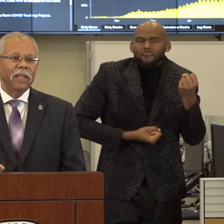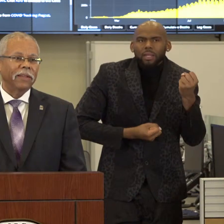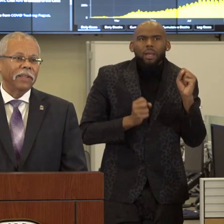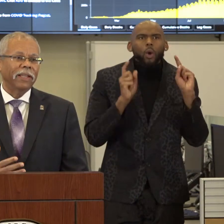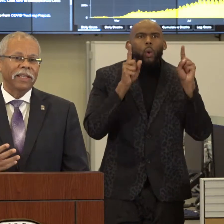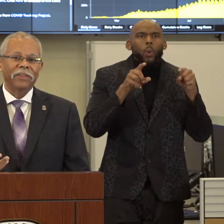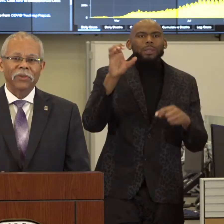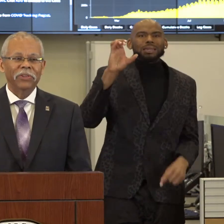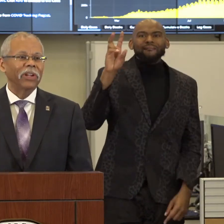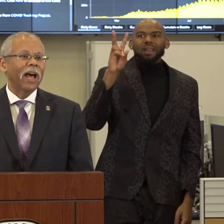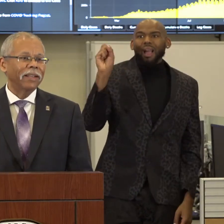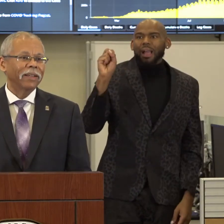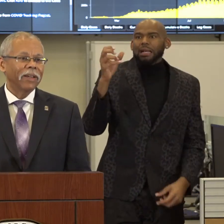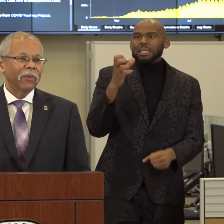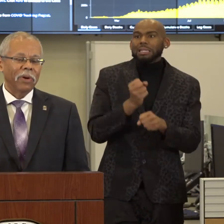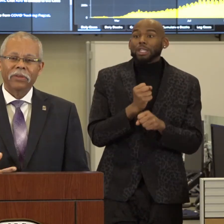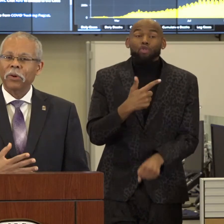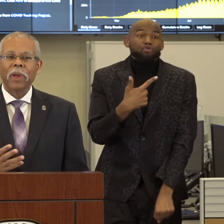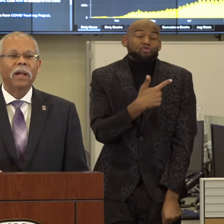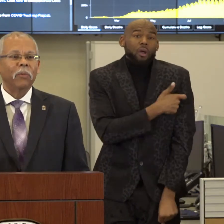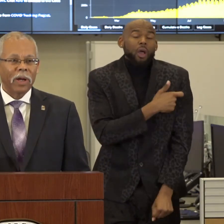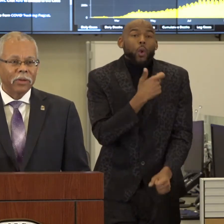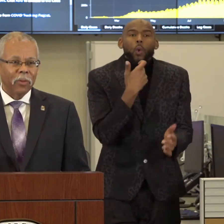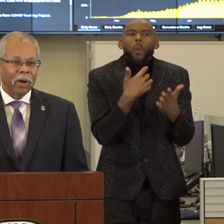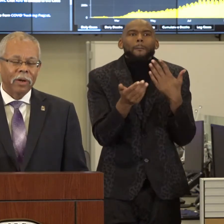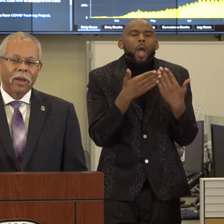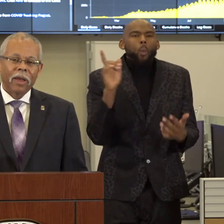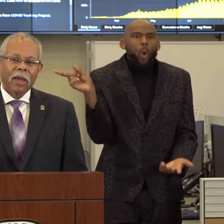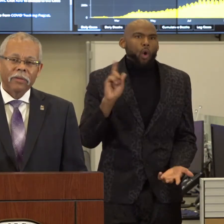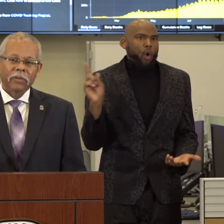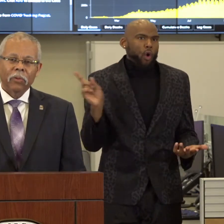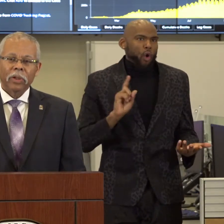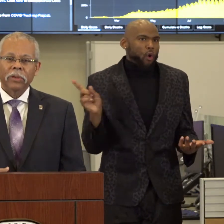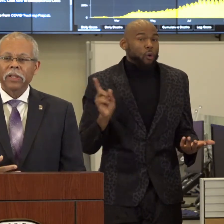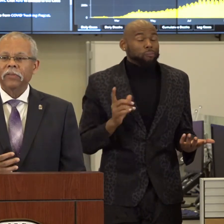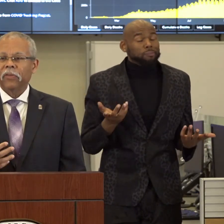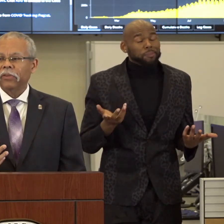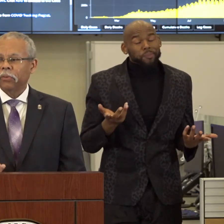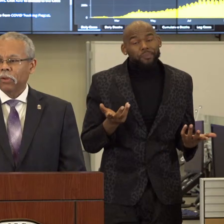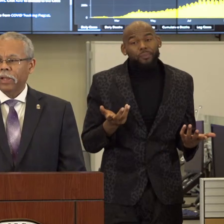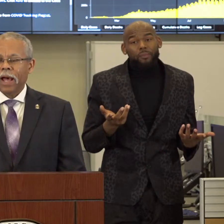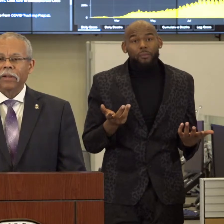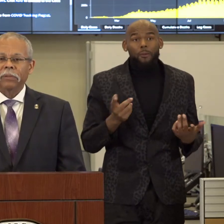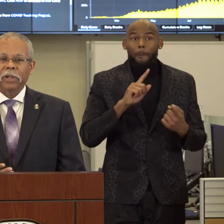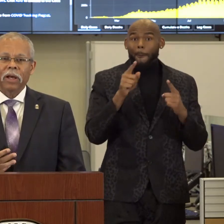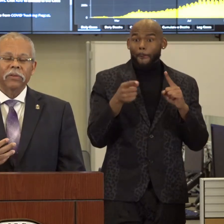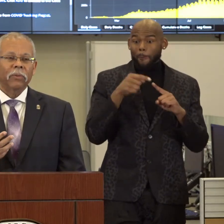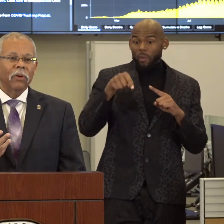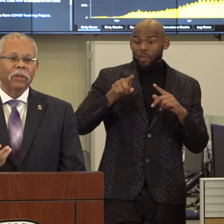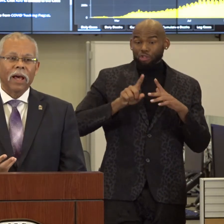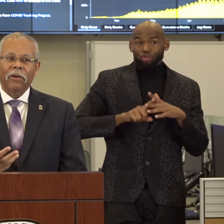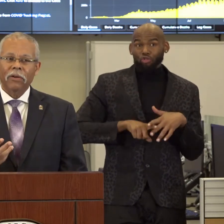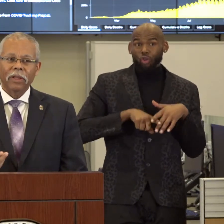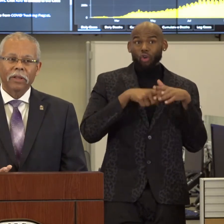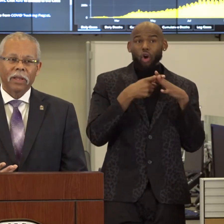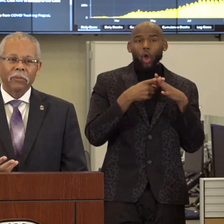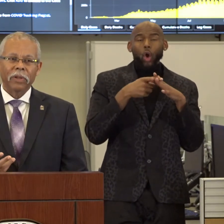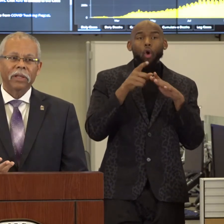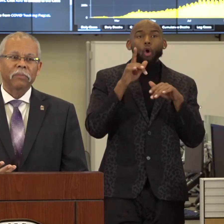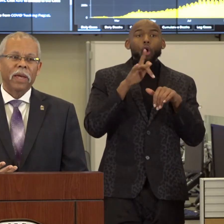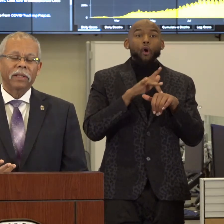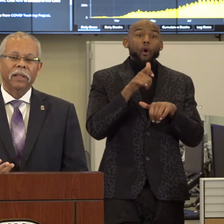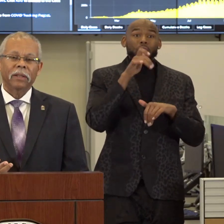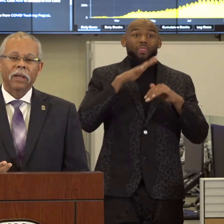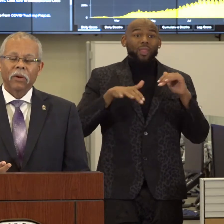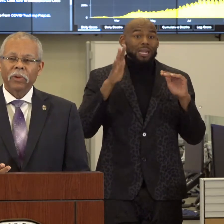the CVS and get your shot, well, no matter where you were. And so when this first rolled out, and because it rolled out earlier than